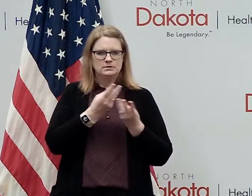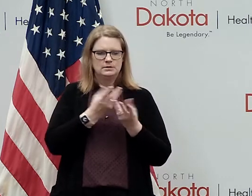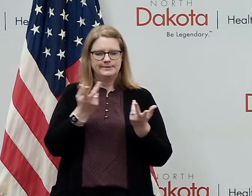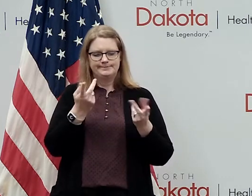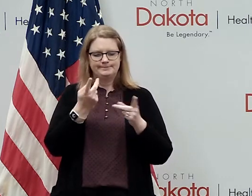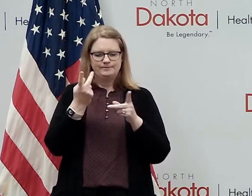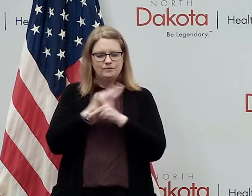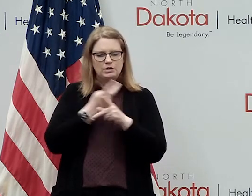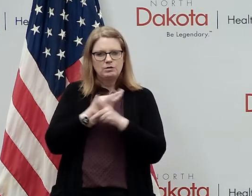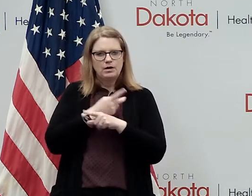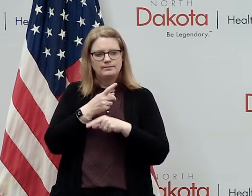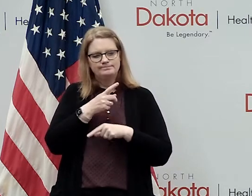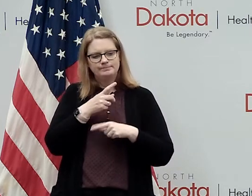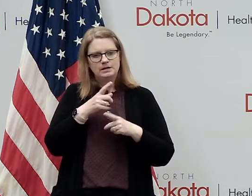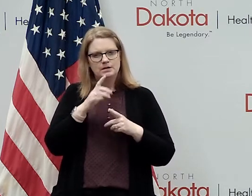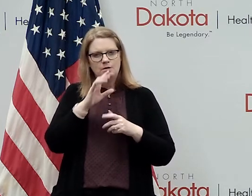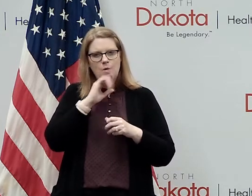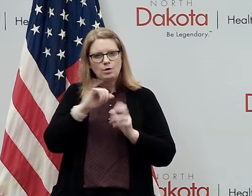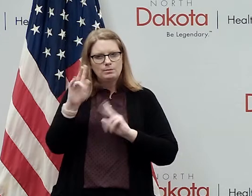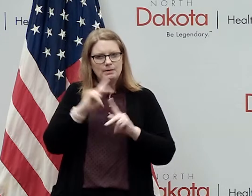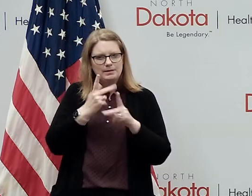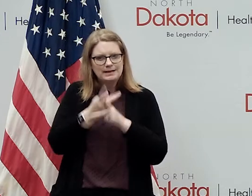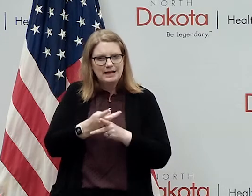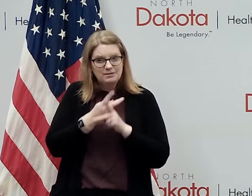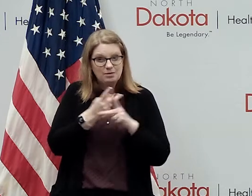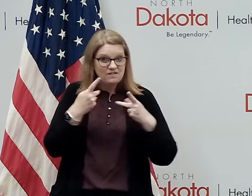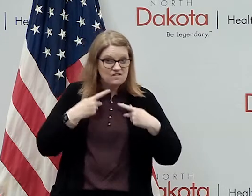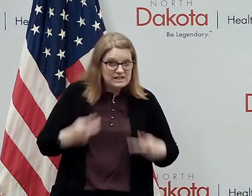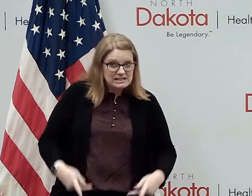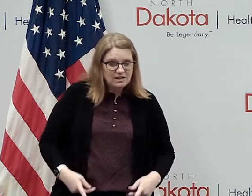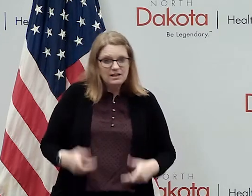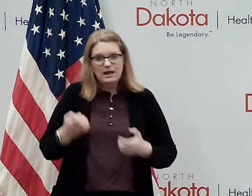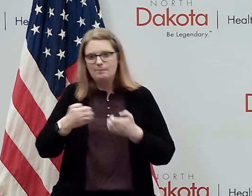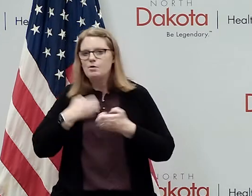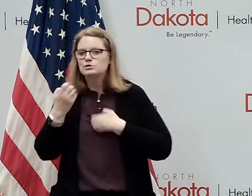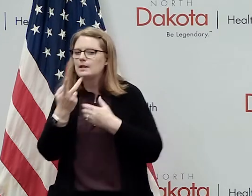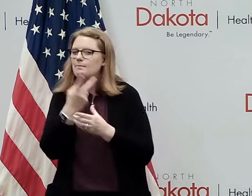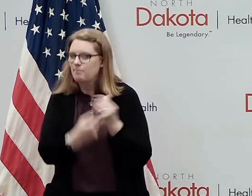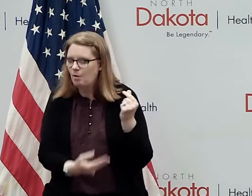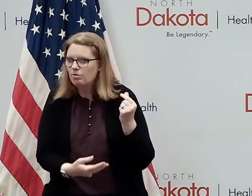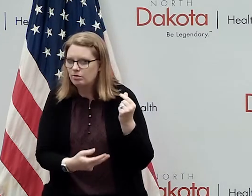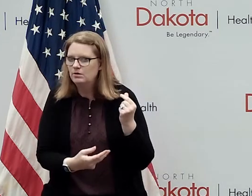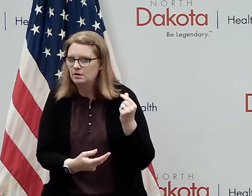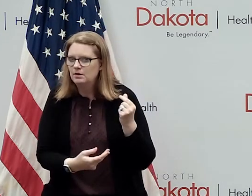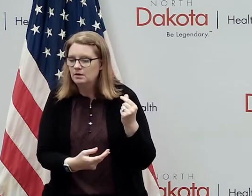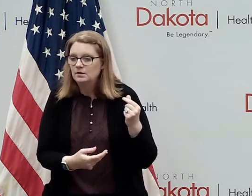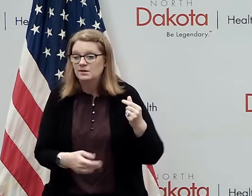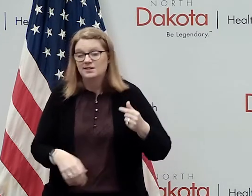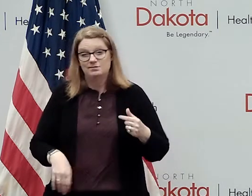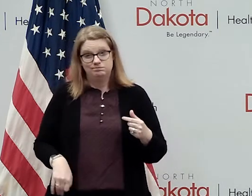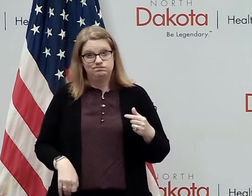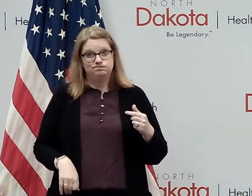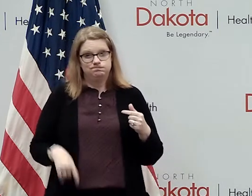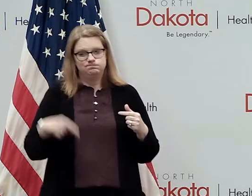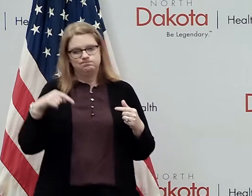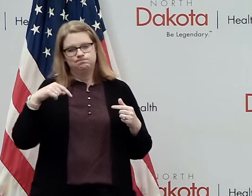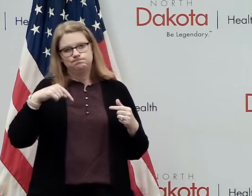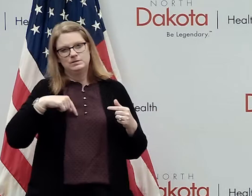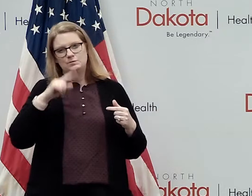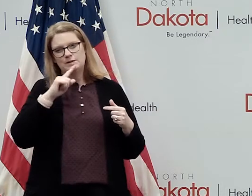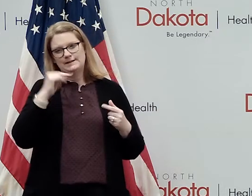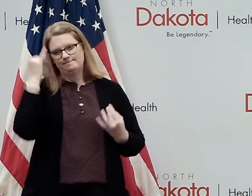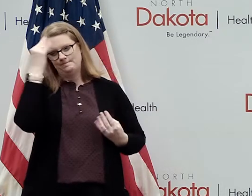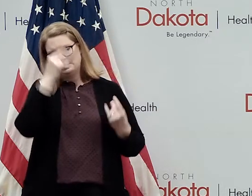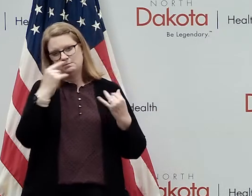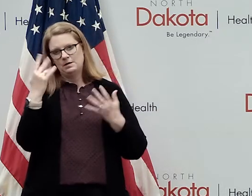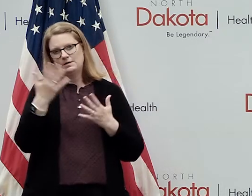and make sure that they can be cared for both physically and emotionally. And again, big opportunity for us to think about how to do this better over